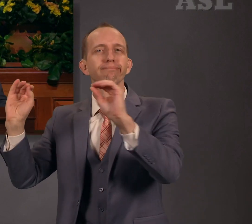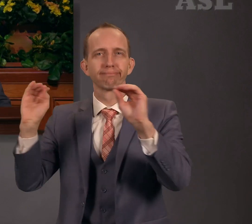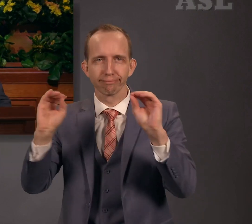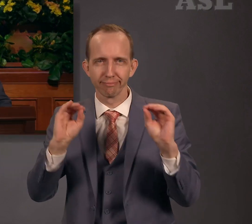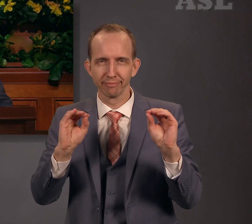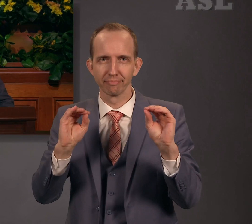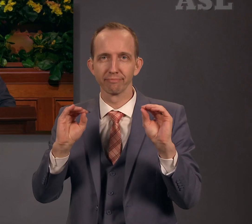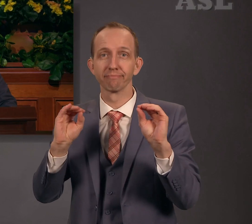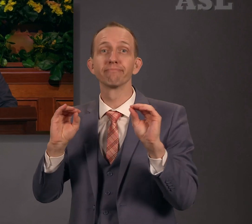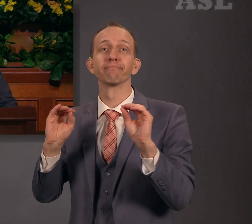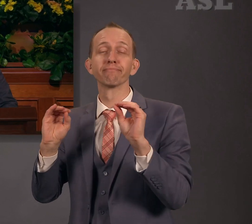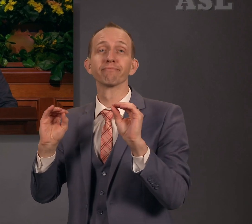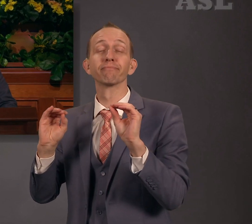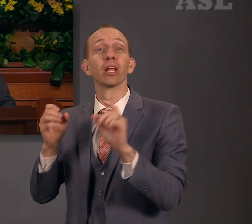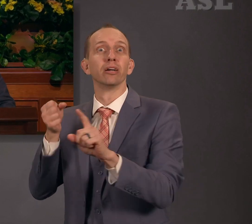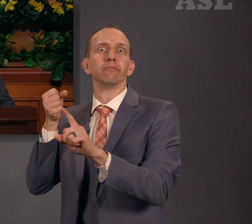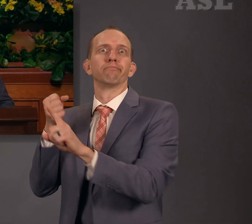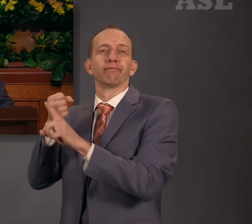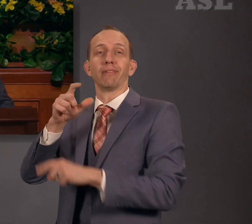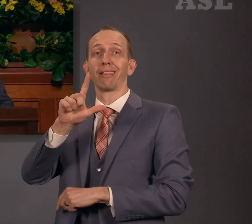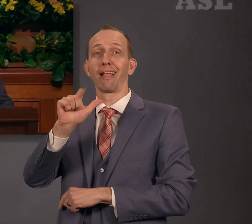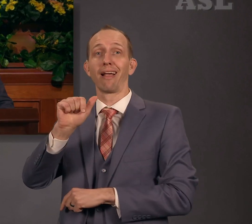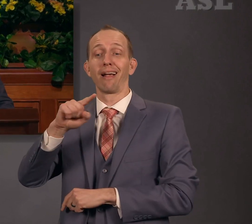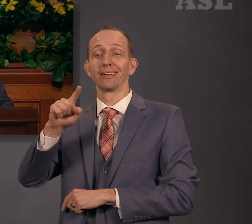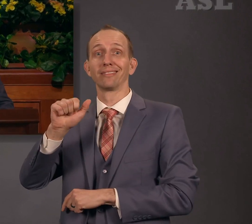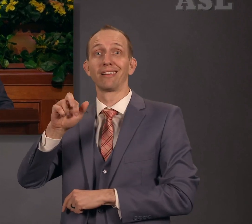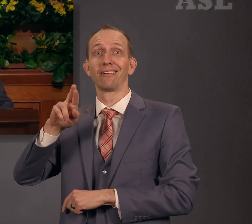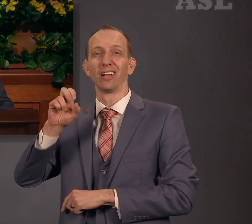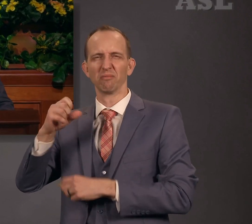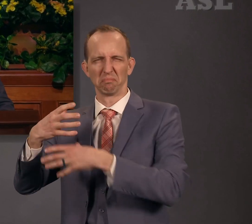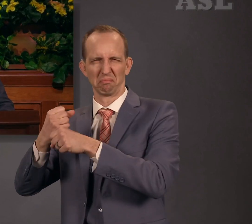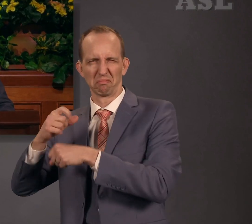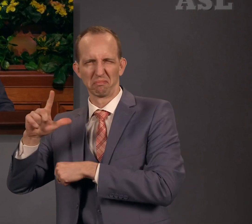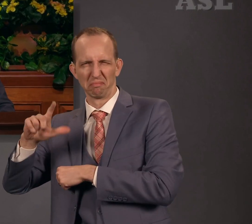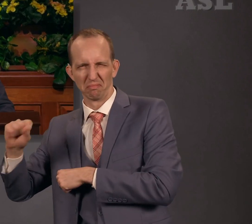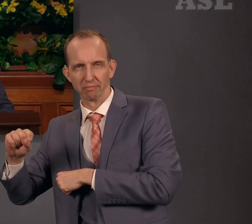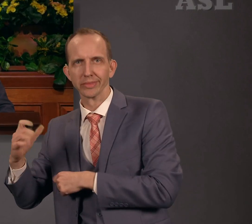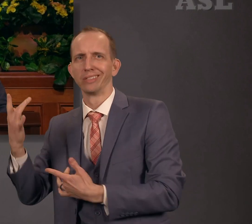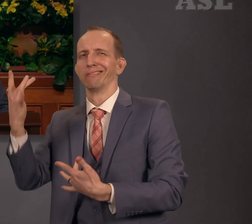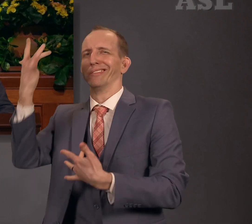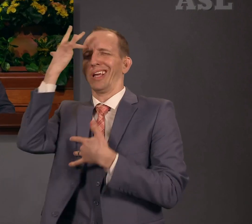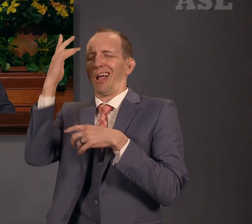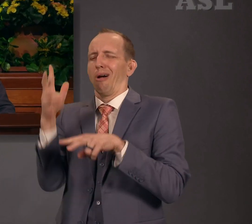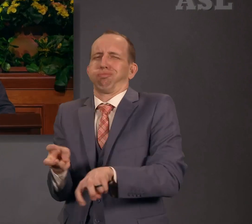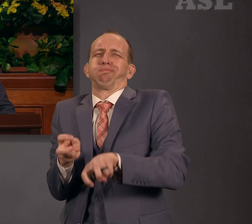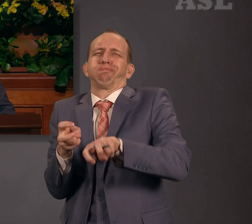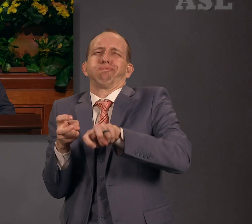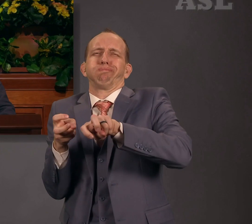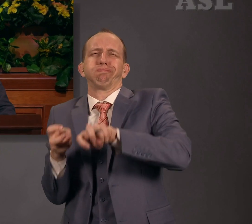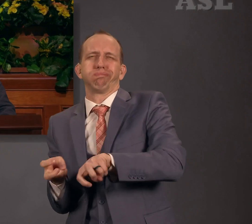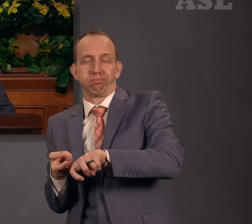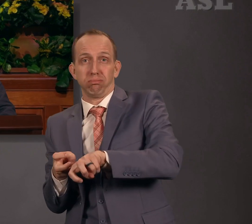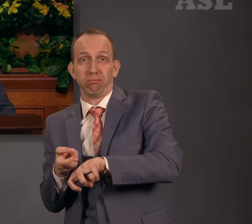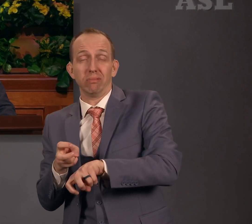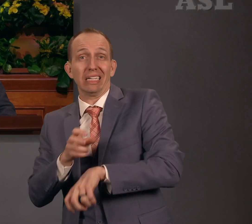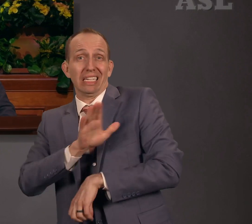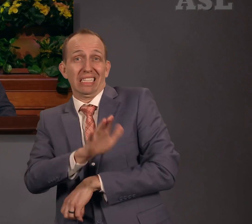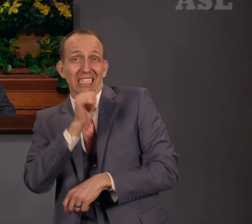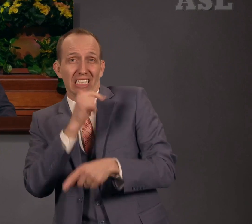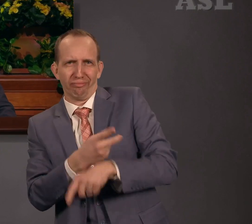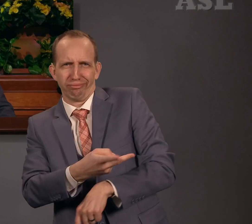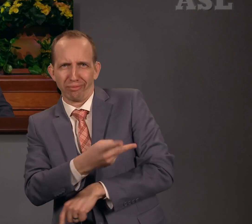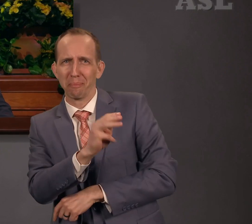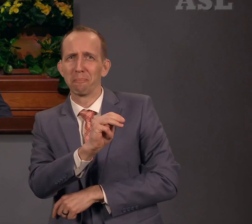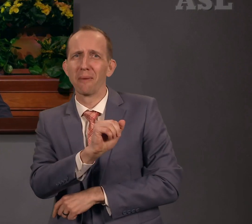ministry when he received word from his dear friends, Mary and Martha, that their brother Lazarus was sick.